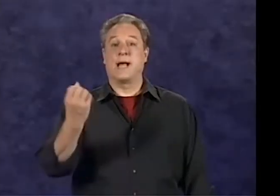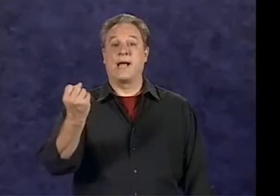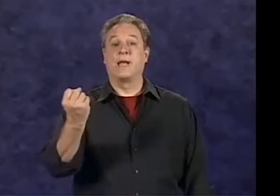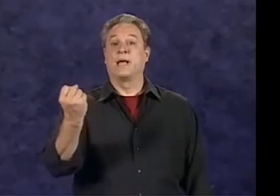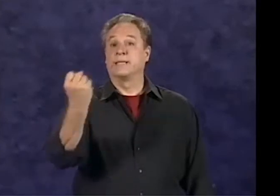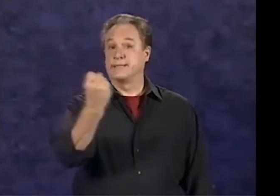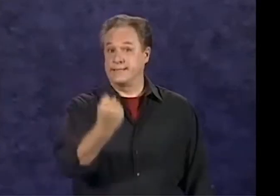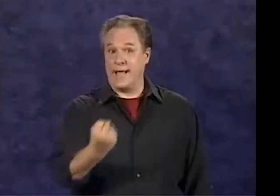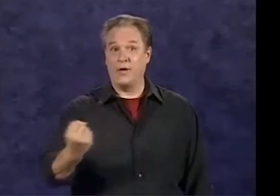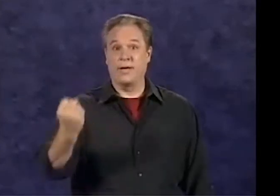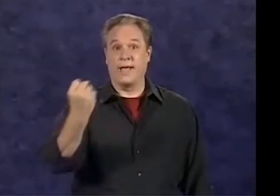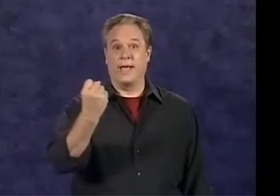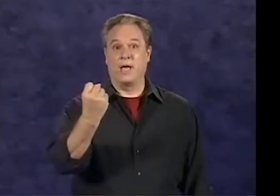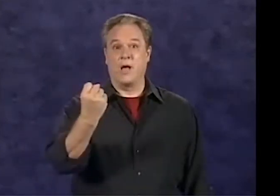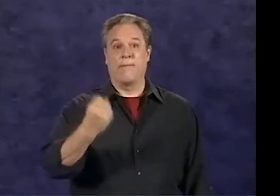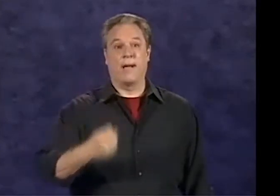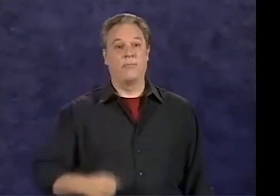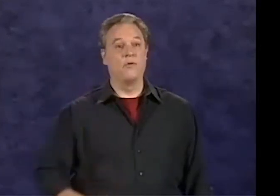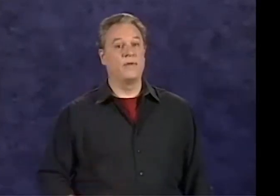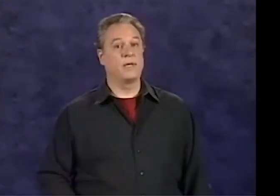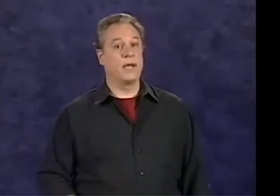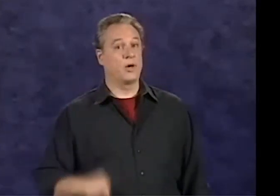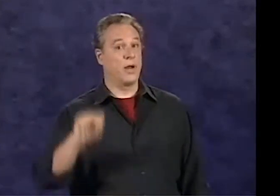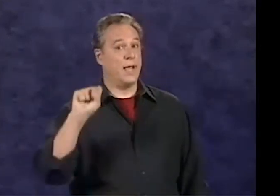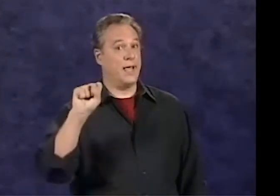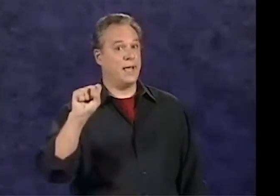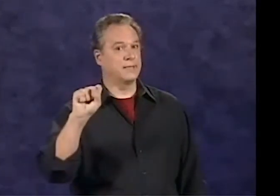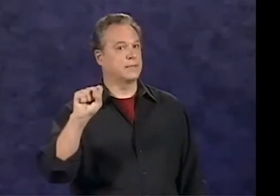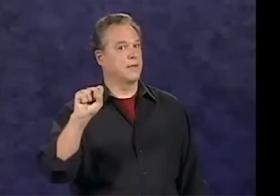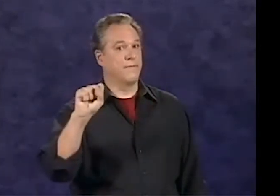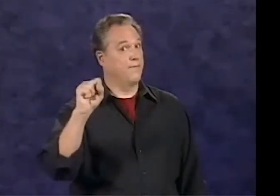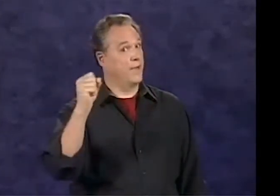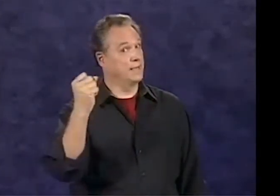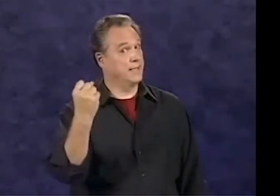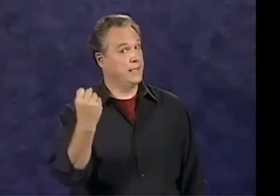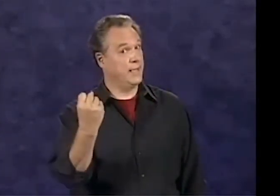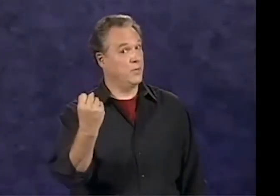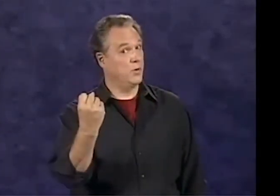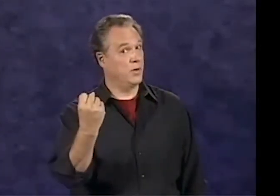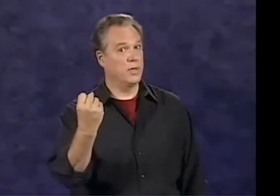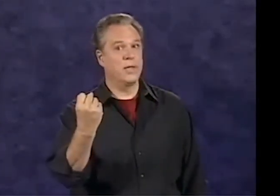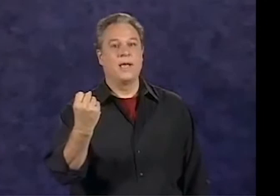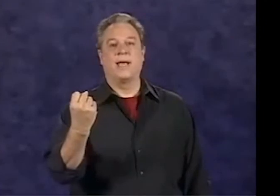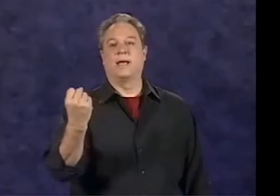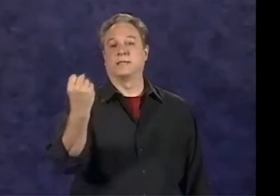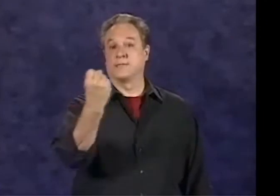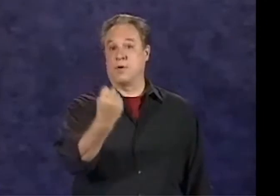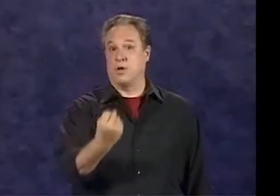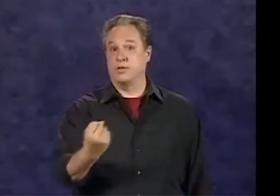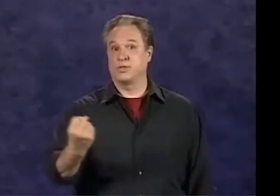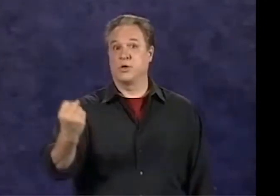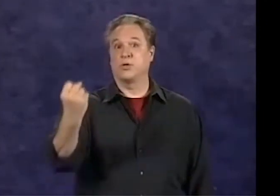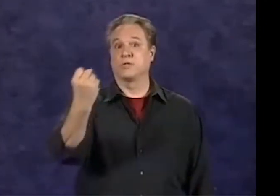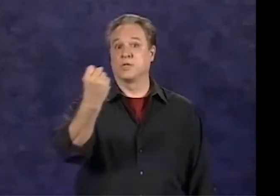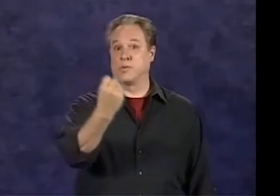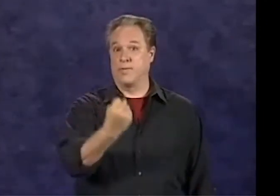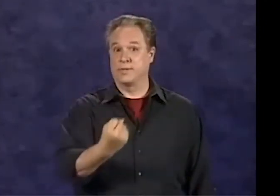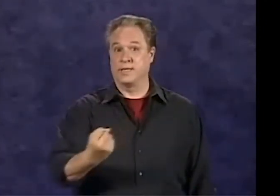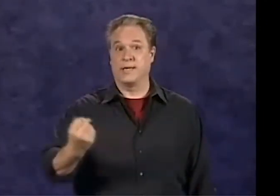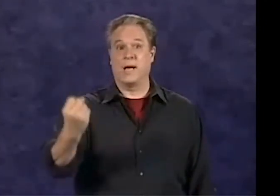Sign Saturday by moving the letter S facing inward in small circles to represent the